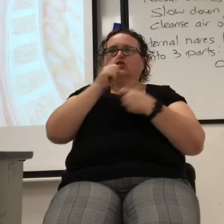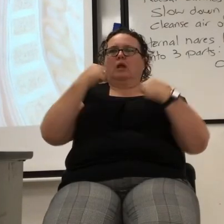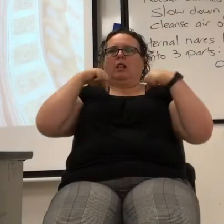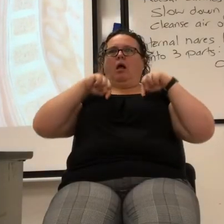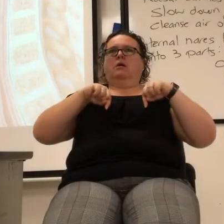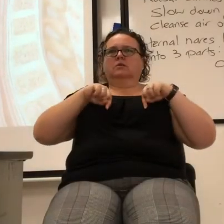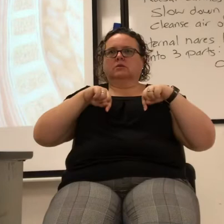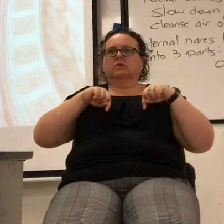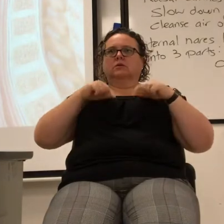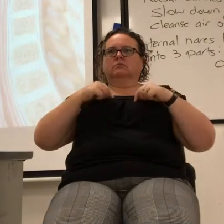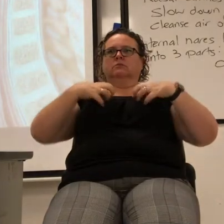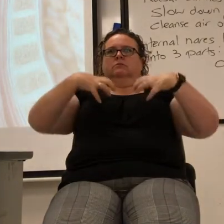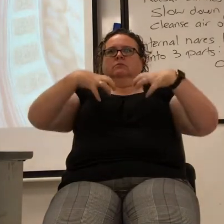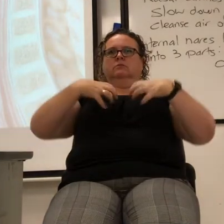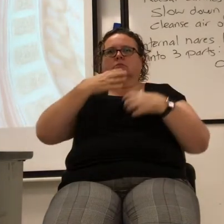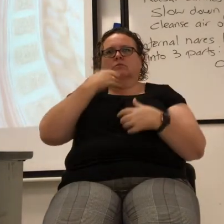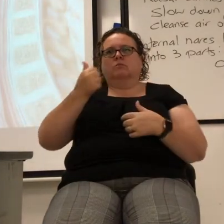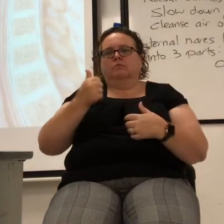the road.